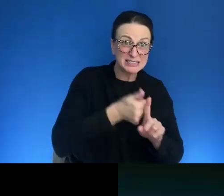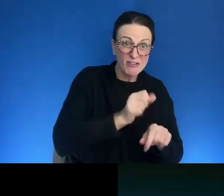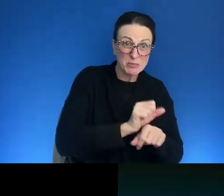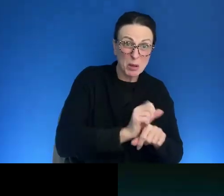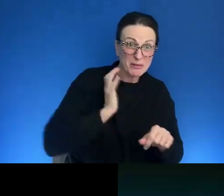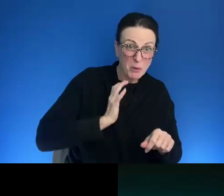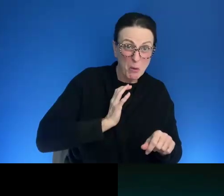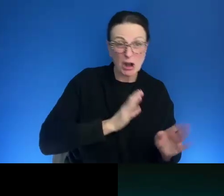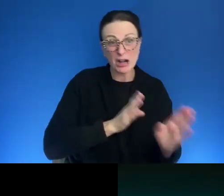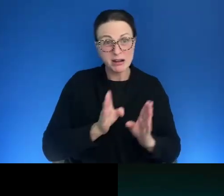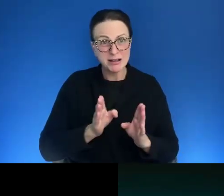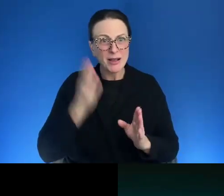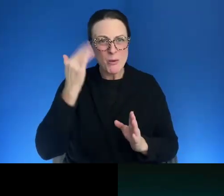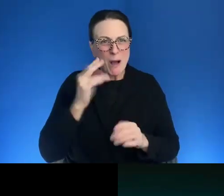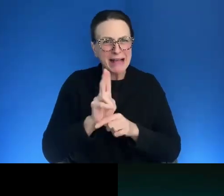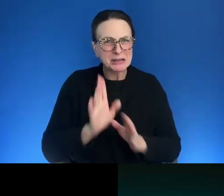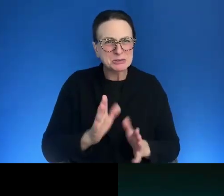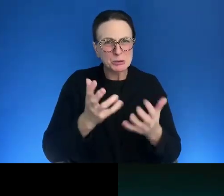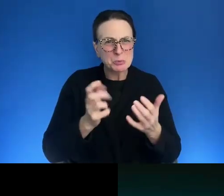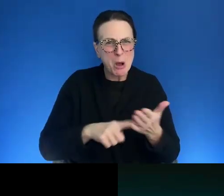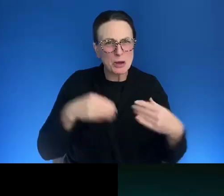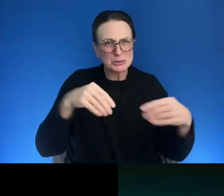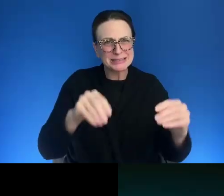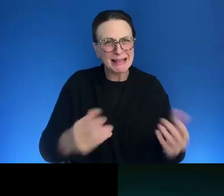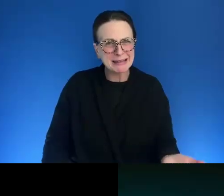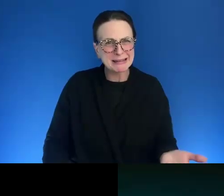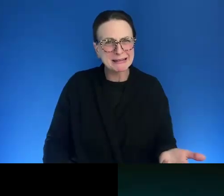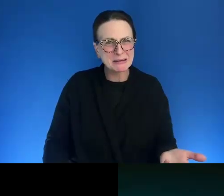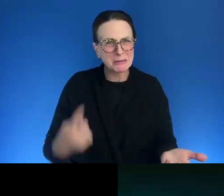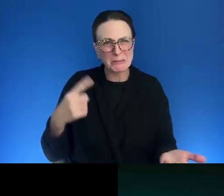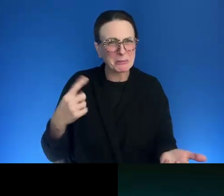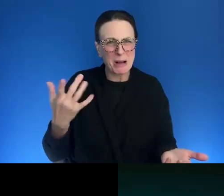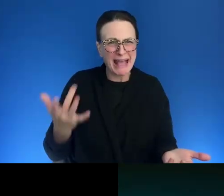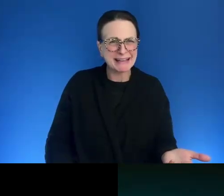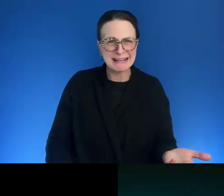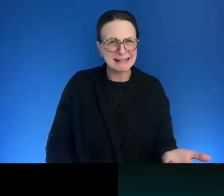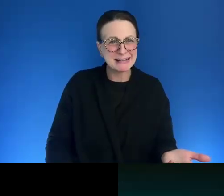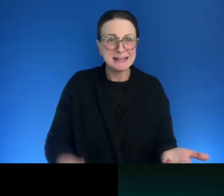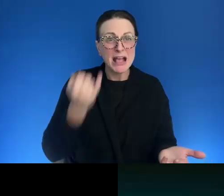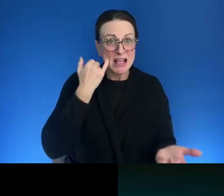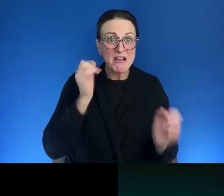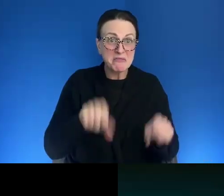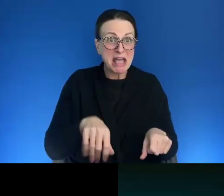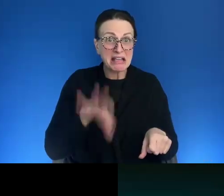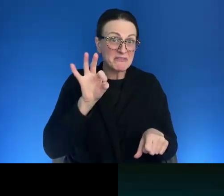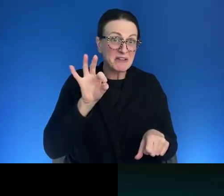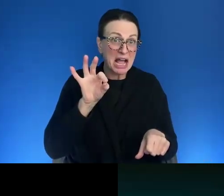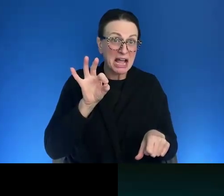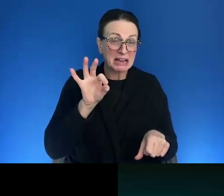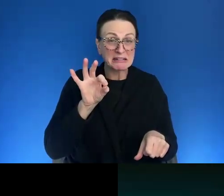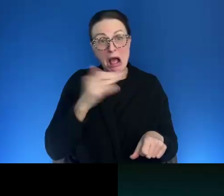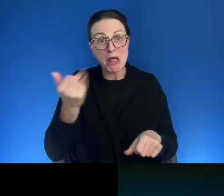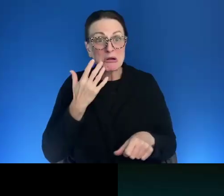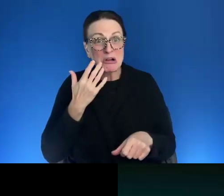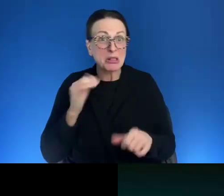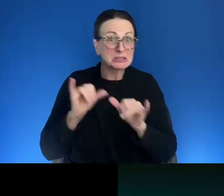before? Why will customers want what you're selling? Yeah, why will they? If they can find it in other